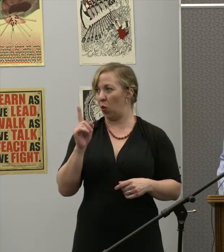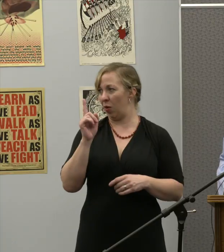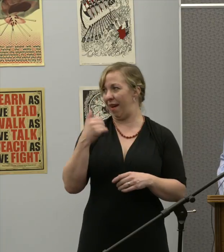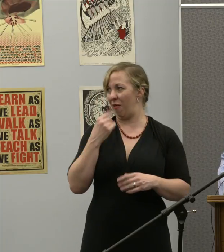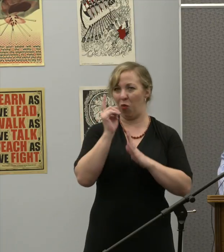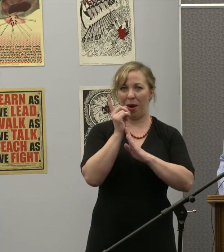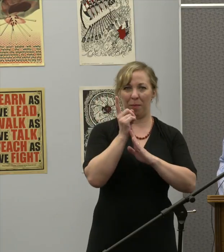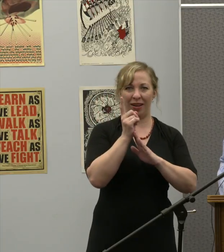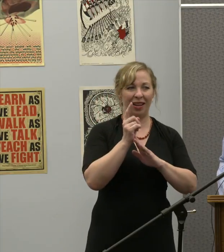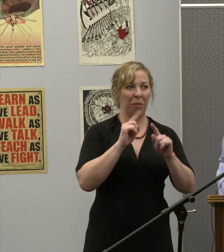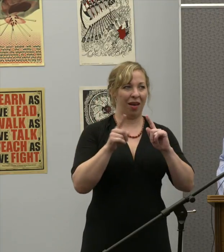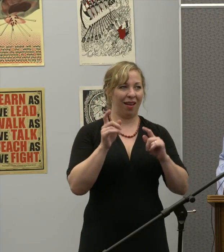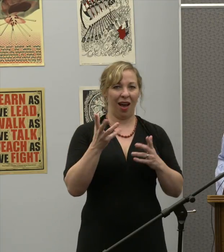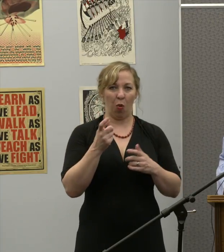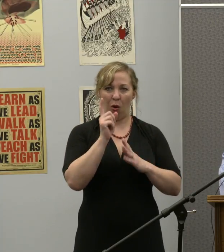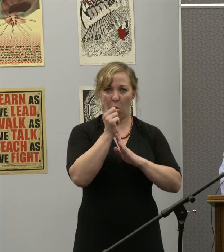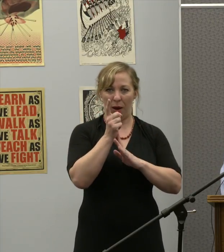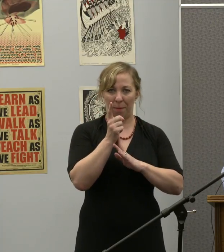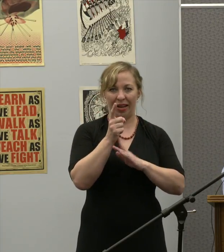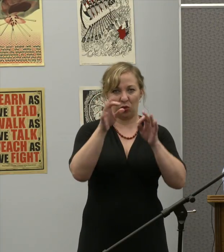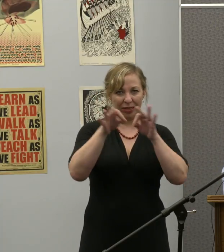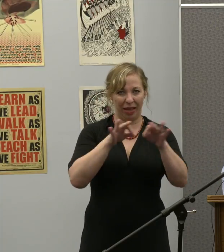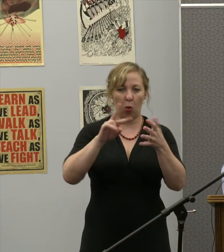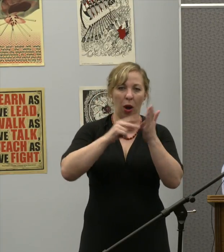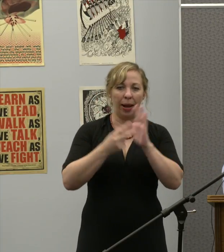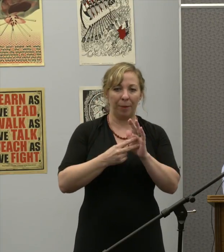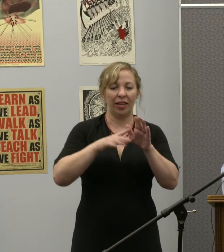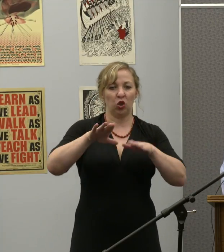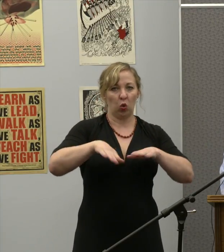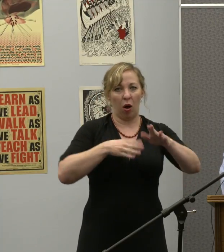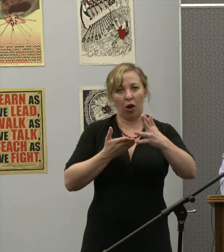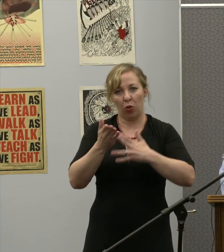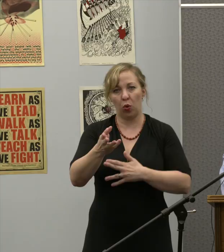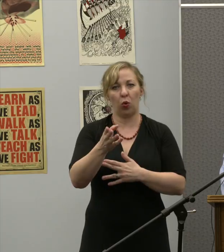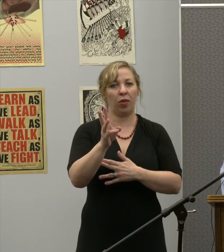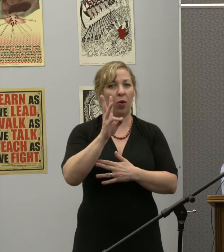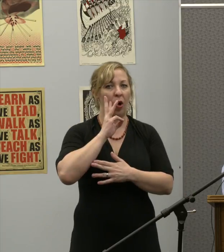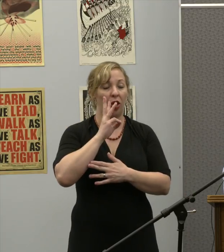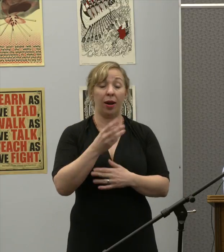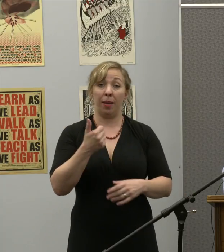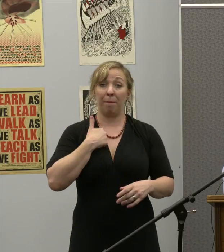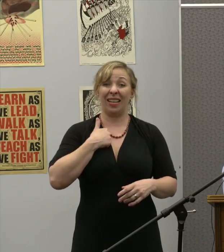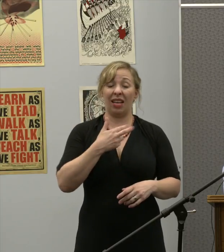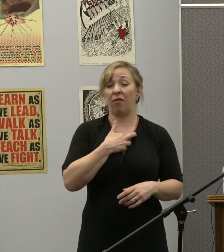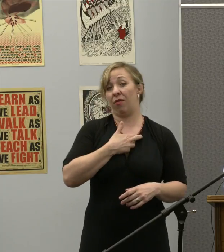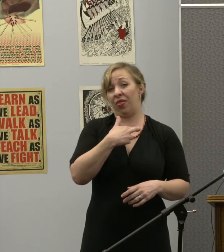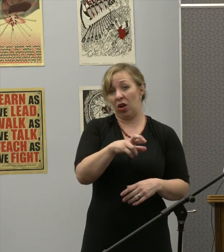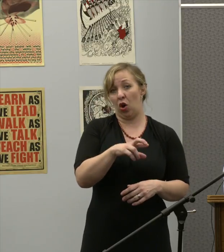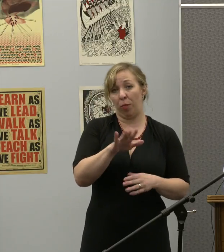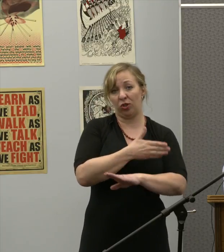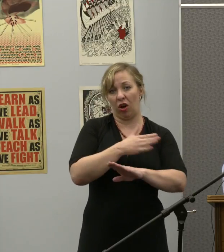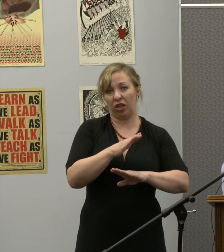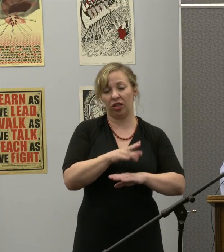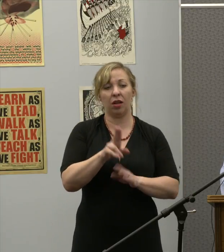wanted to spend my 1 minute explaining what that Wade in the Water is about. Being a theomusicologist, I just want to point out I got my